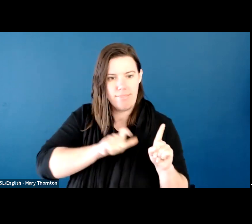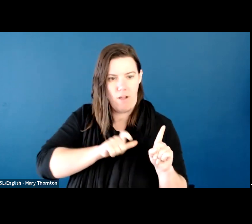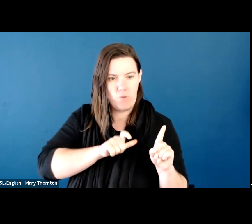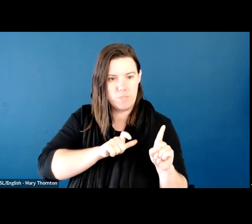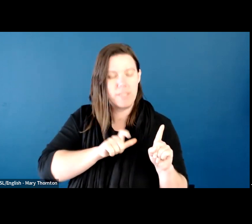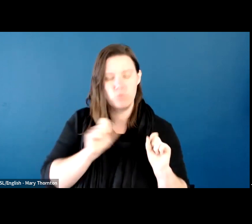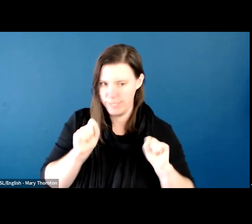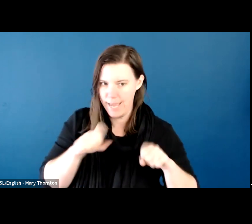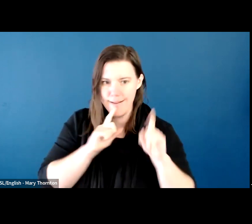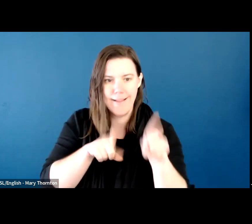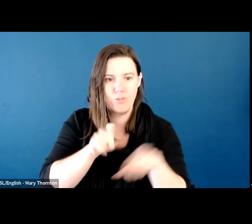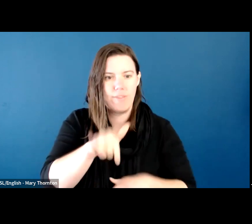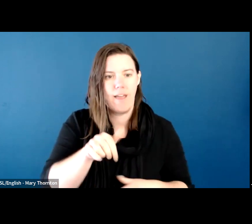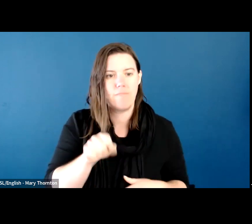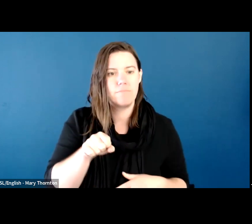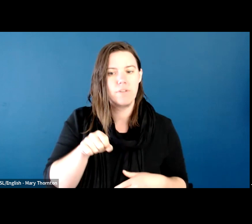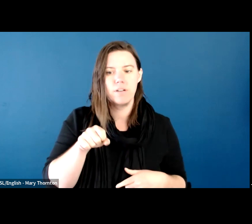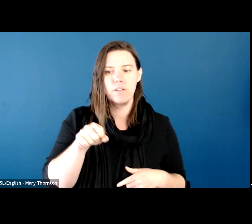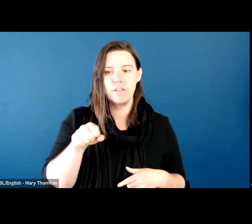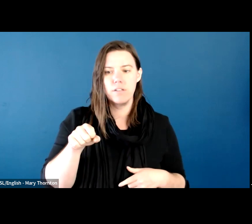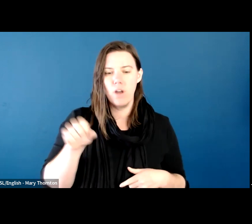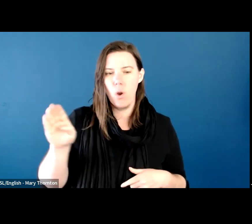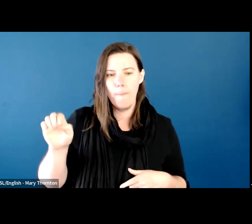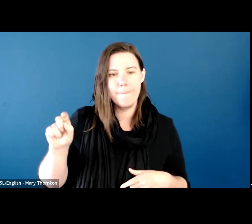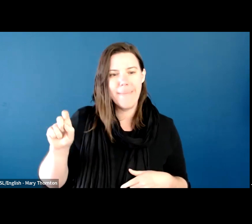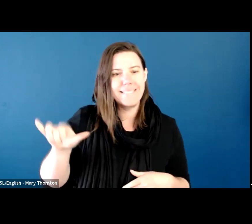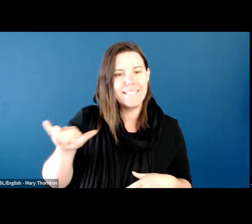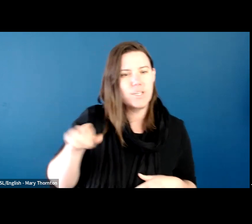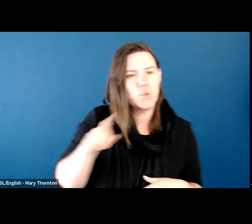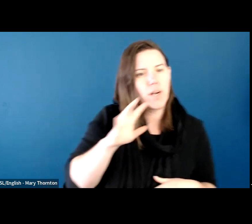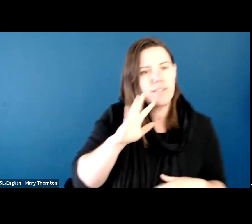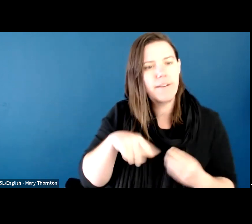Oh, Betsy, sorry, are you referring to the slide where we talk about what we know now about?